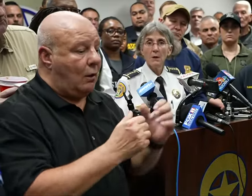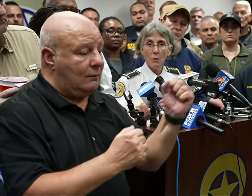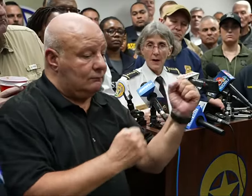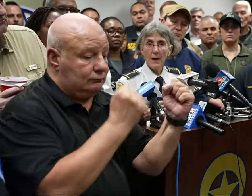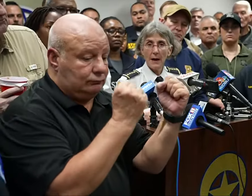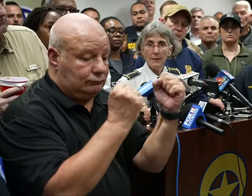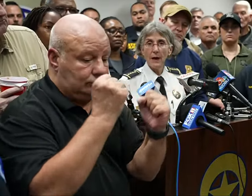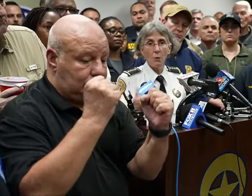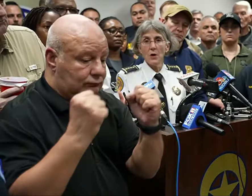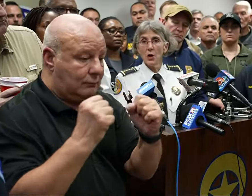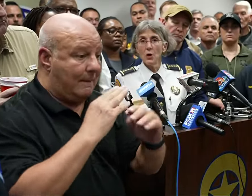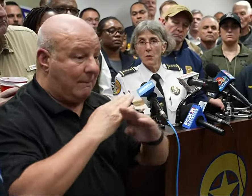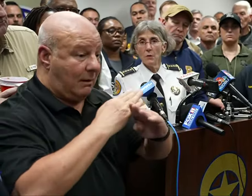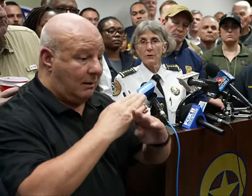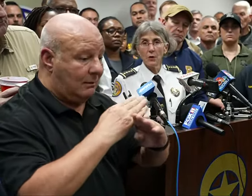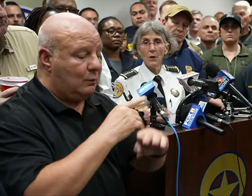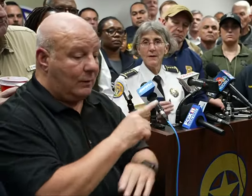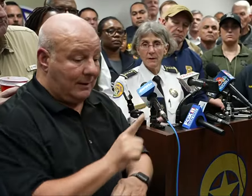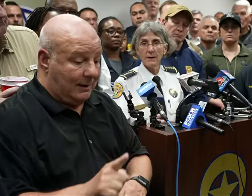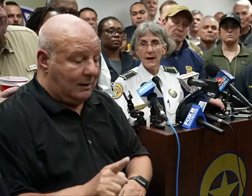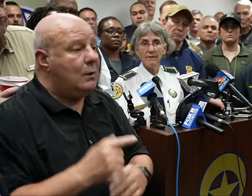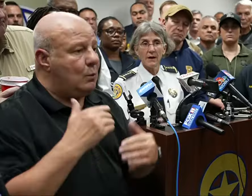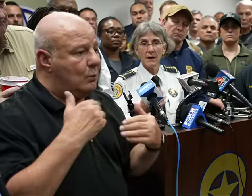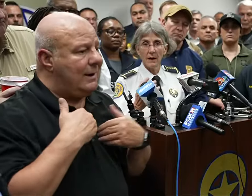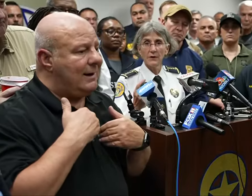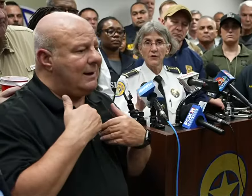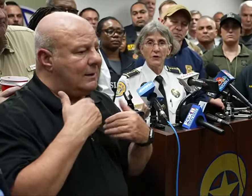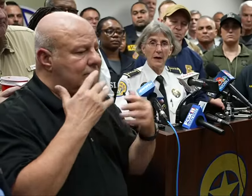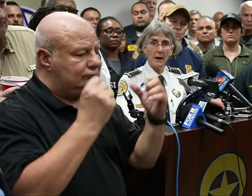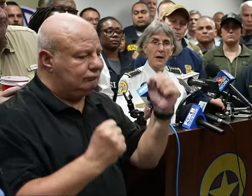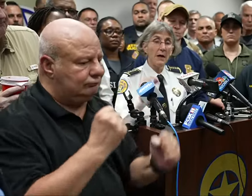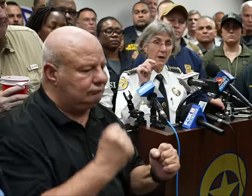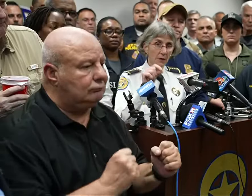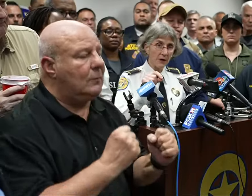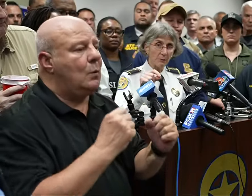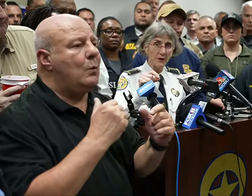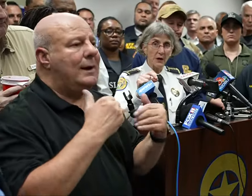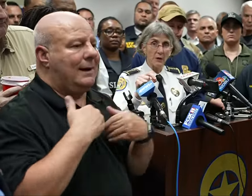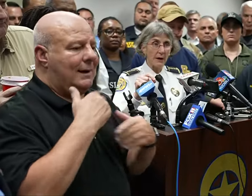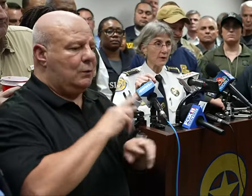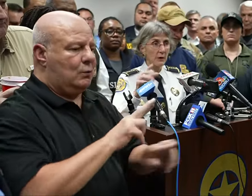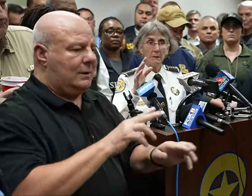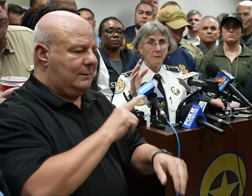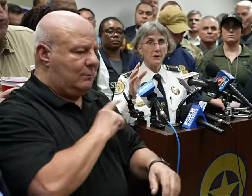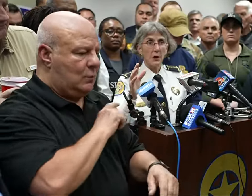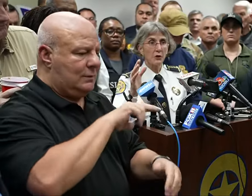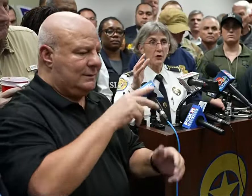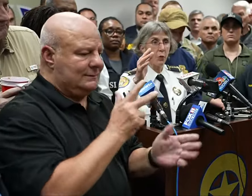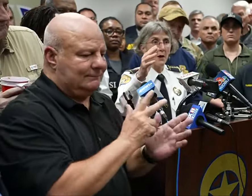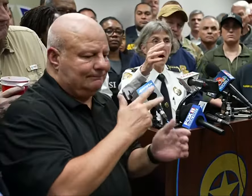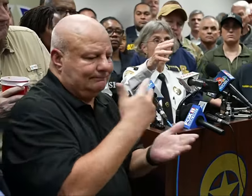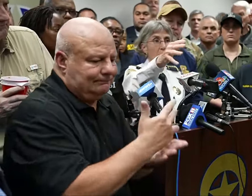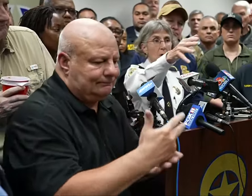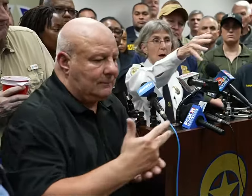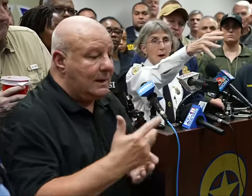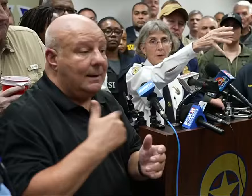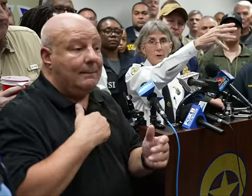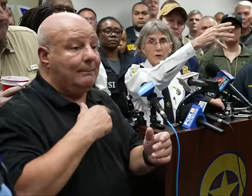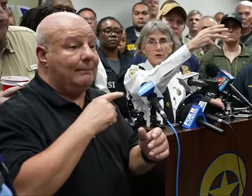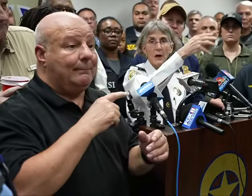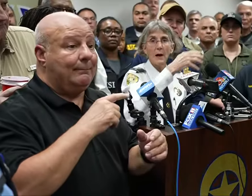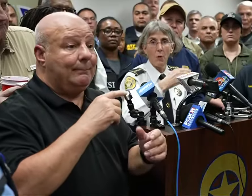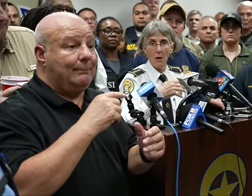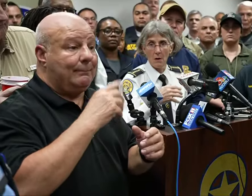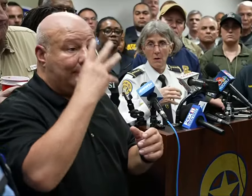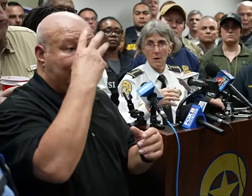been. We had that. We knew. So we did have it. And like I said, in this particular case, terrorists just went all the way around up